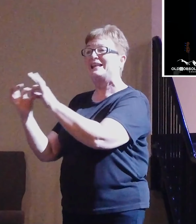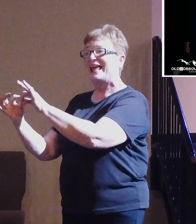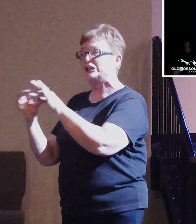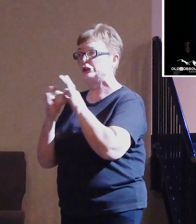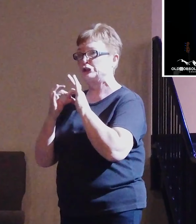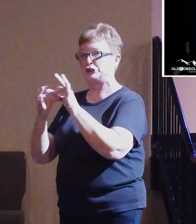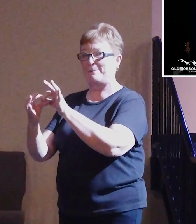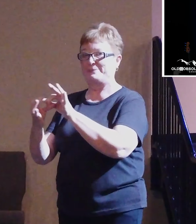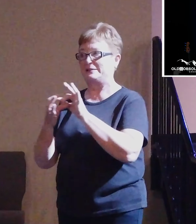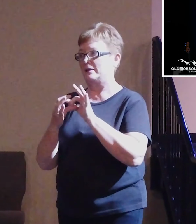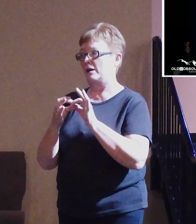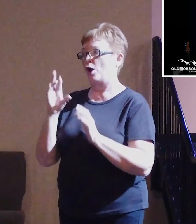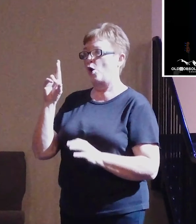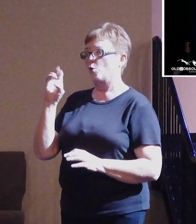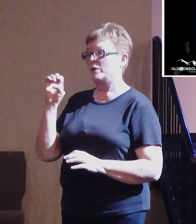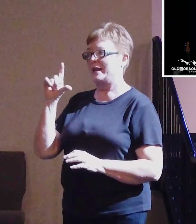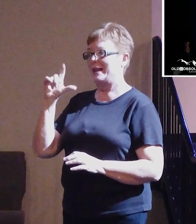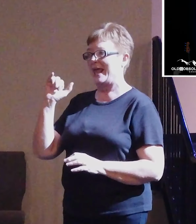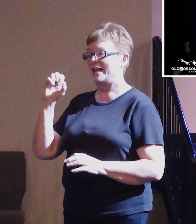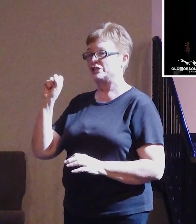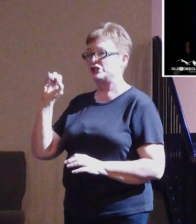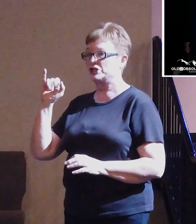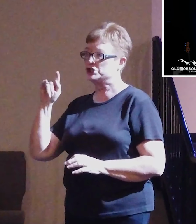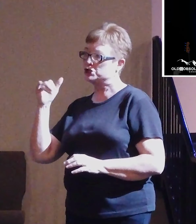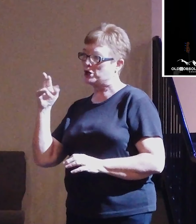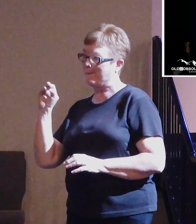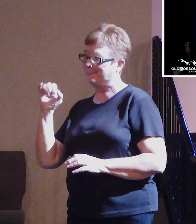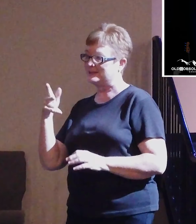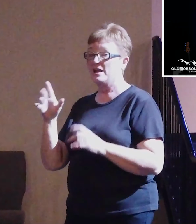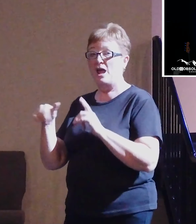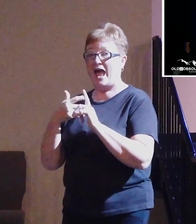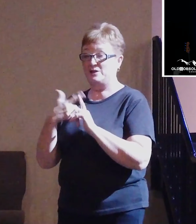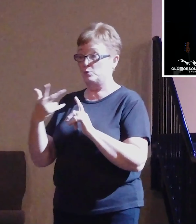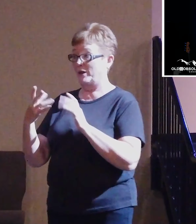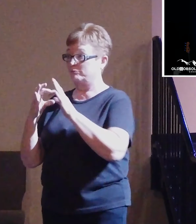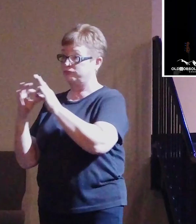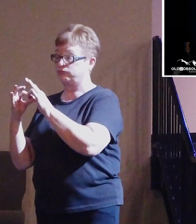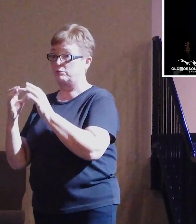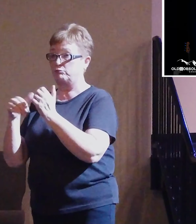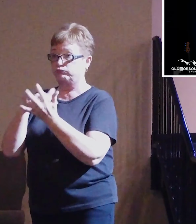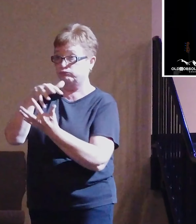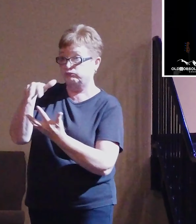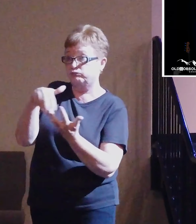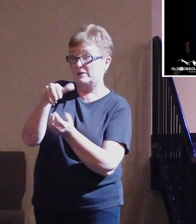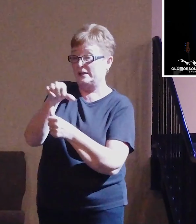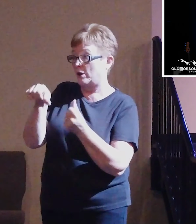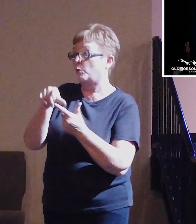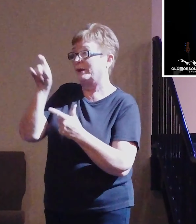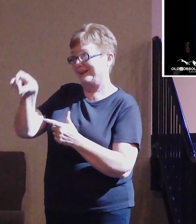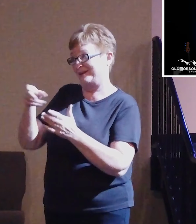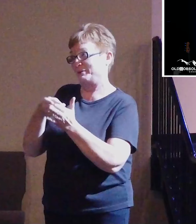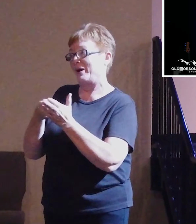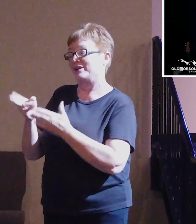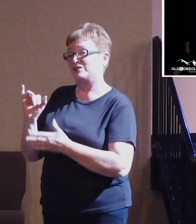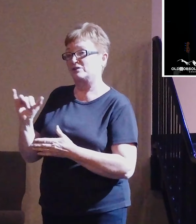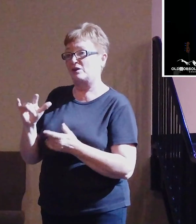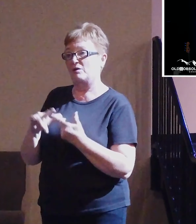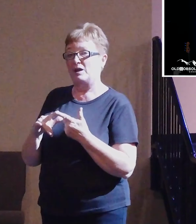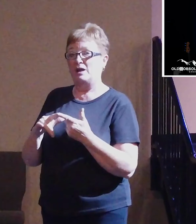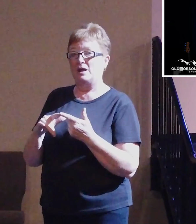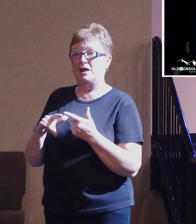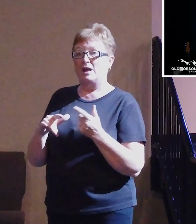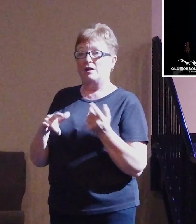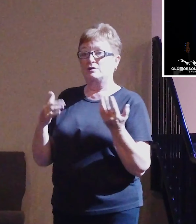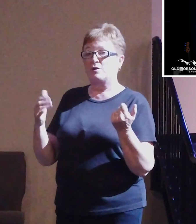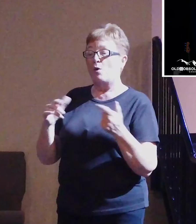as we spend time with one another, rub shoulders with one another, so to speak, although apparently that's not allowed